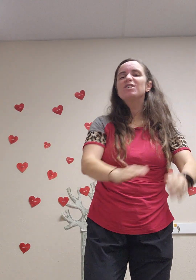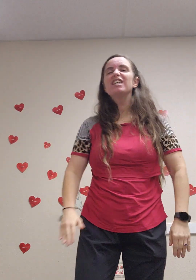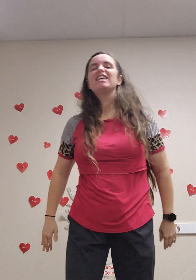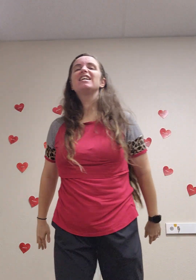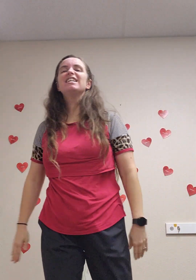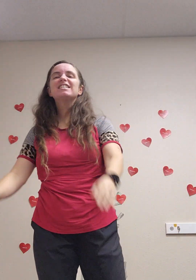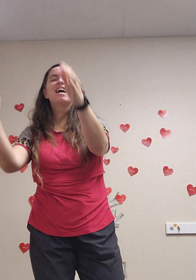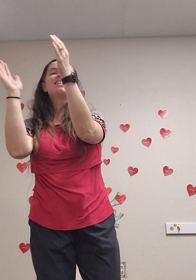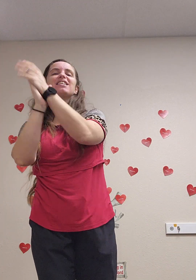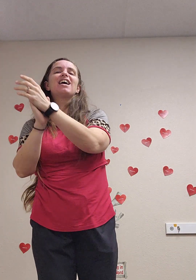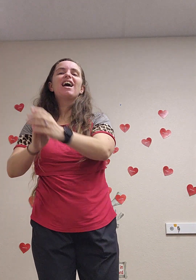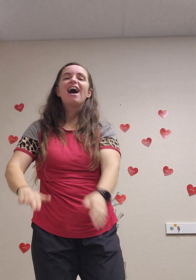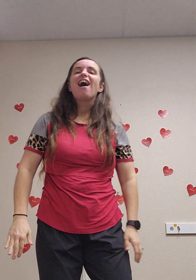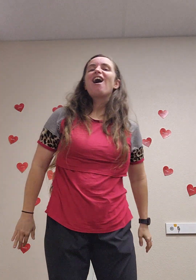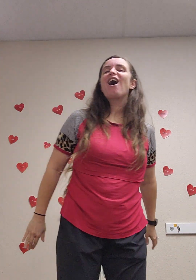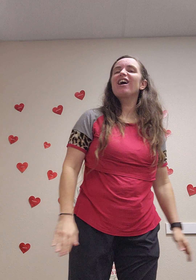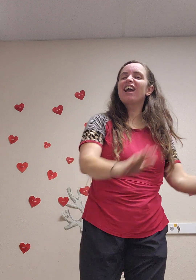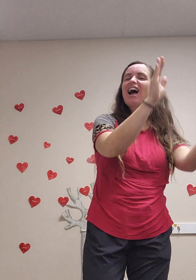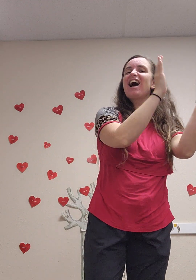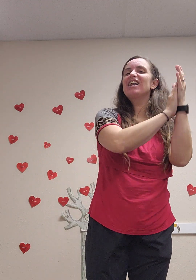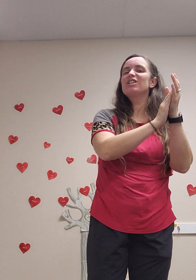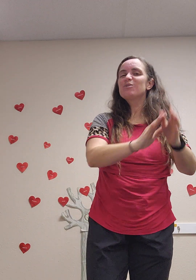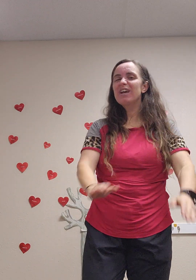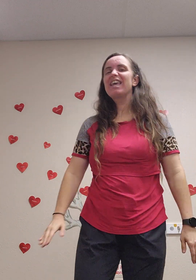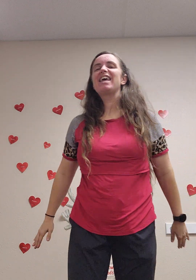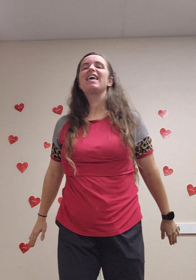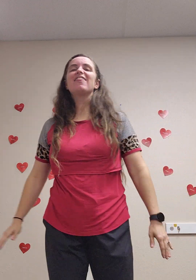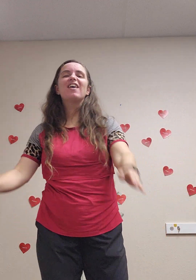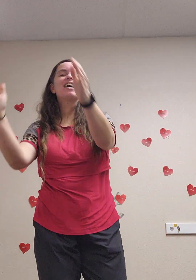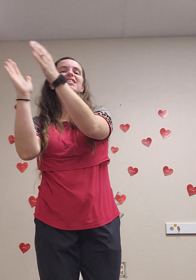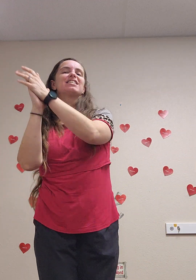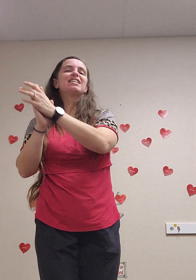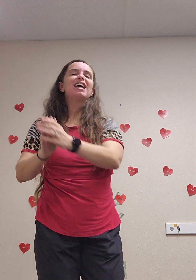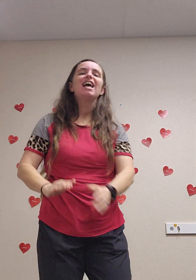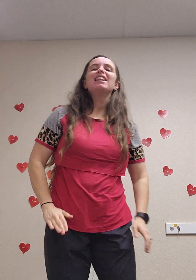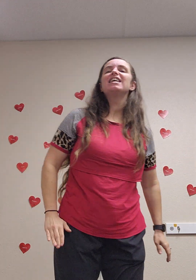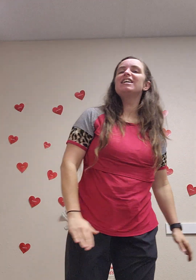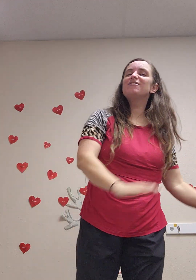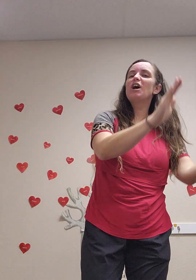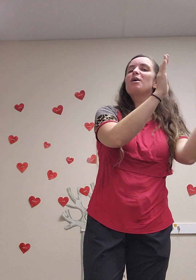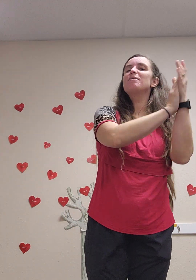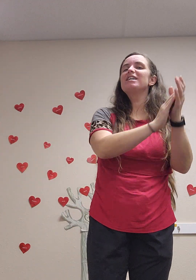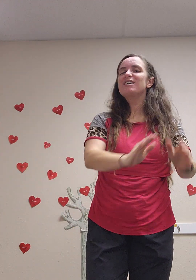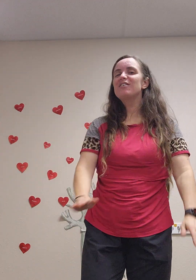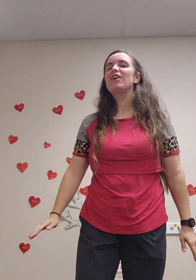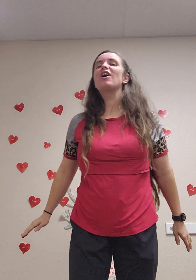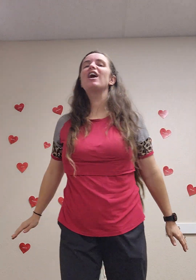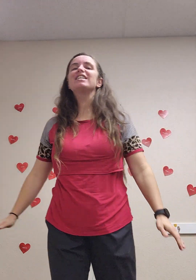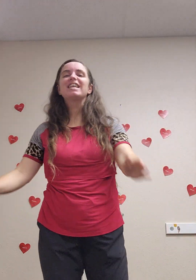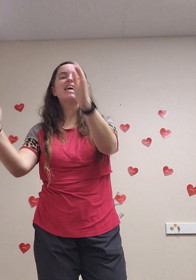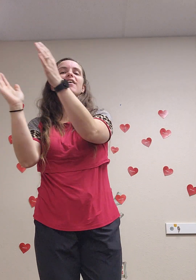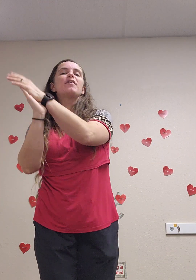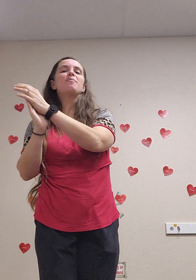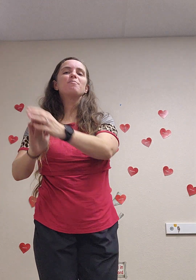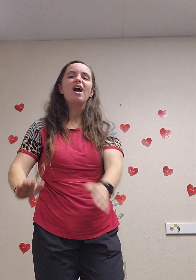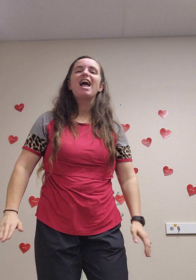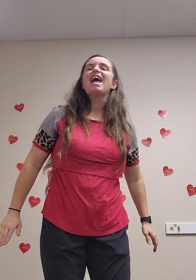Jesus, our God is with us Lift up your voice, give Him praise